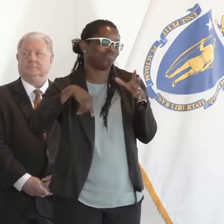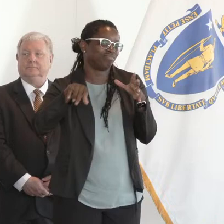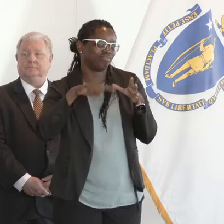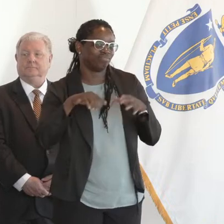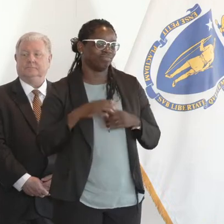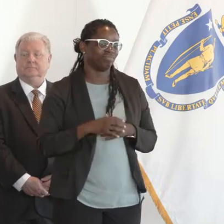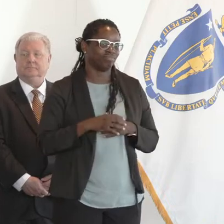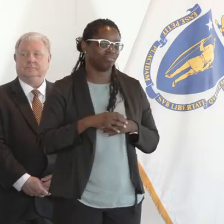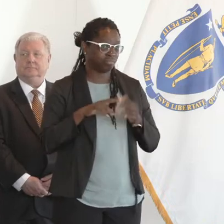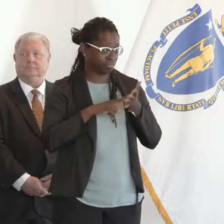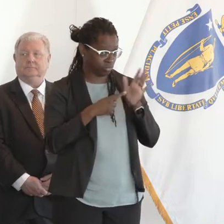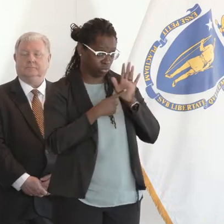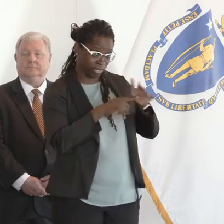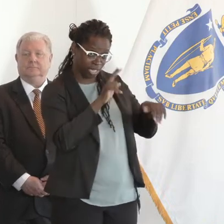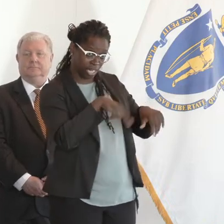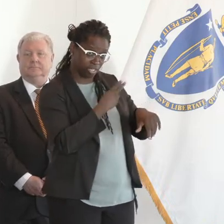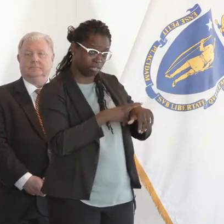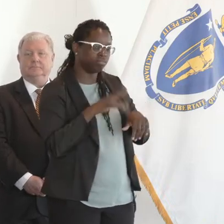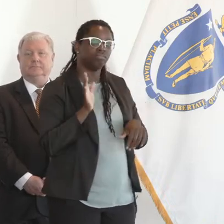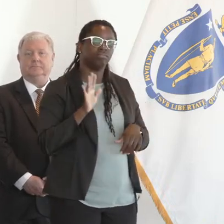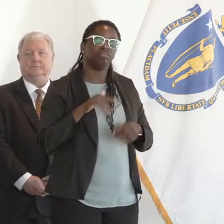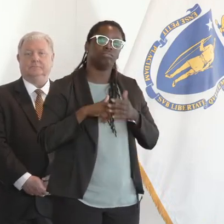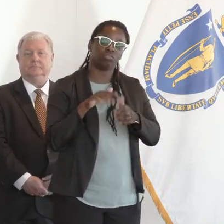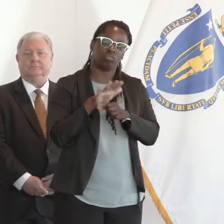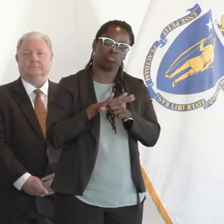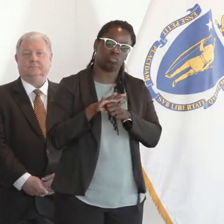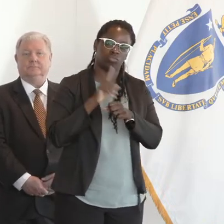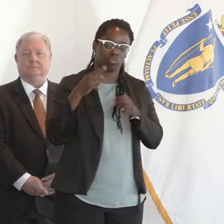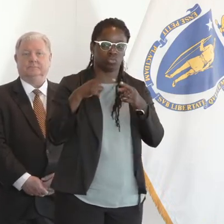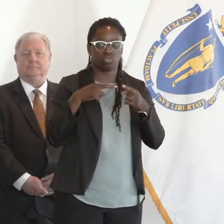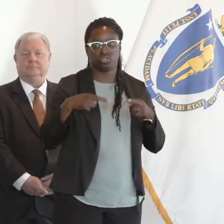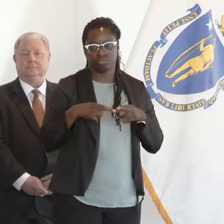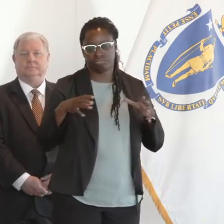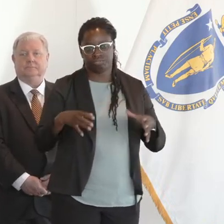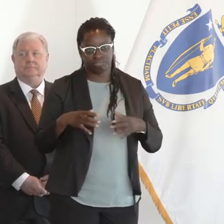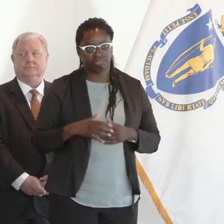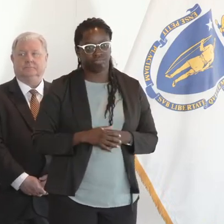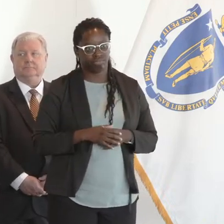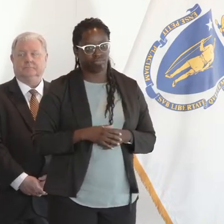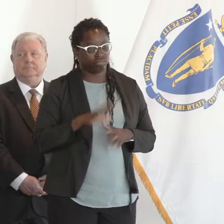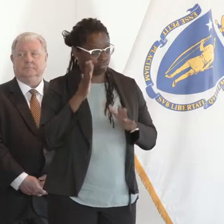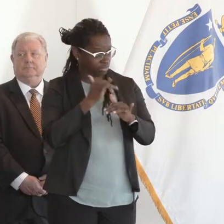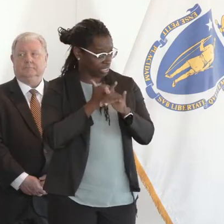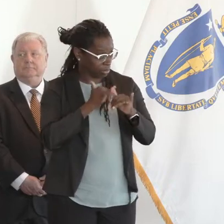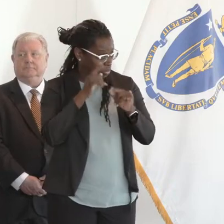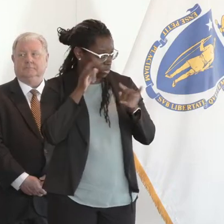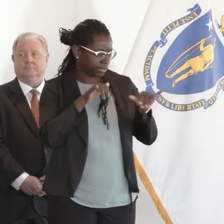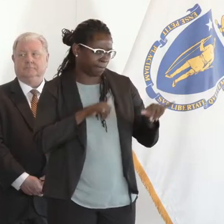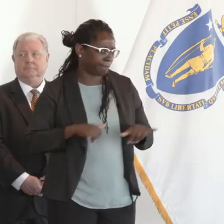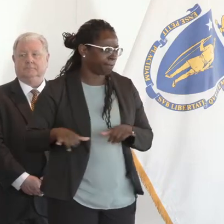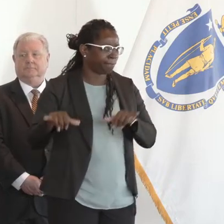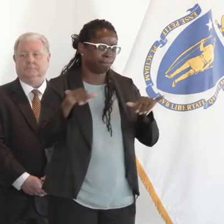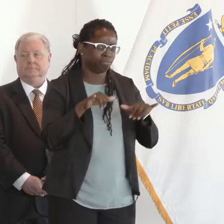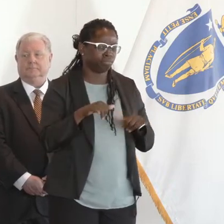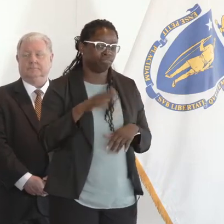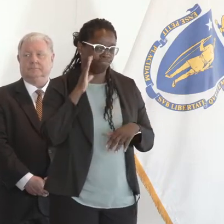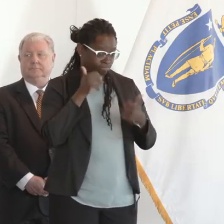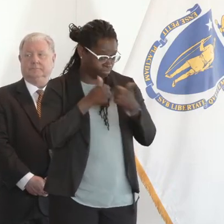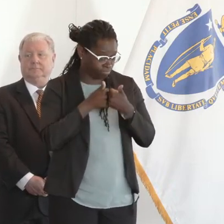integrated region, a collective that shares common goals, challenges, but most importantly,